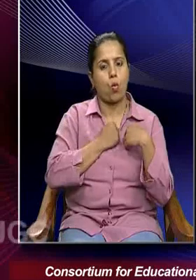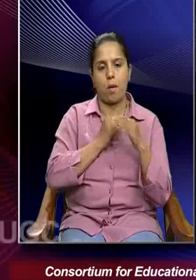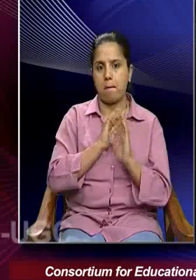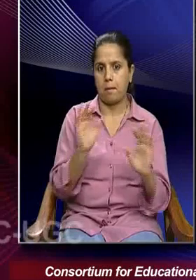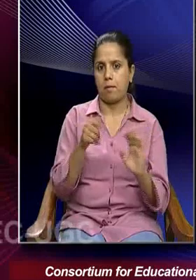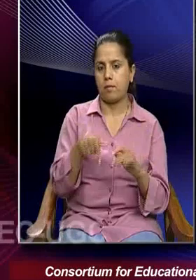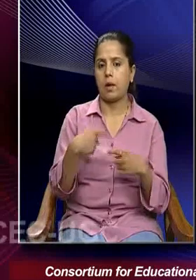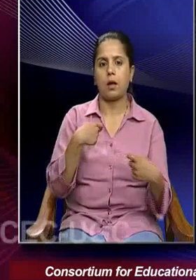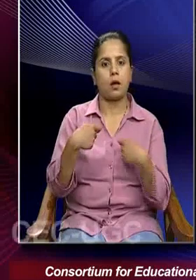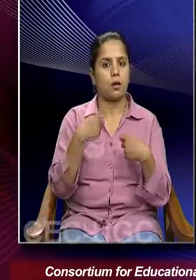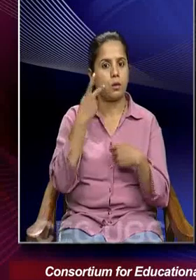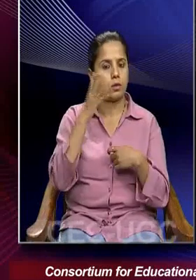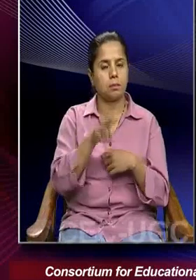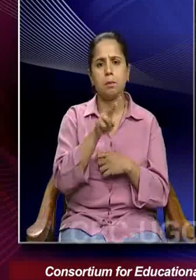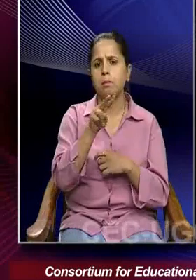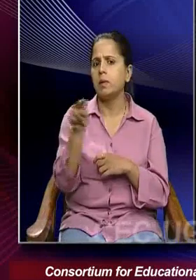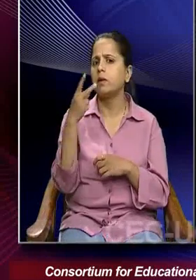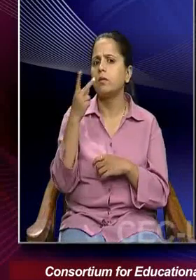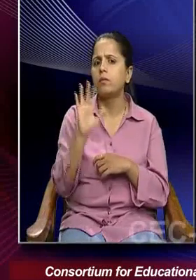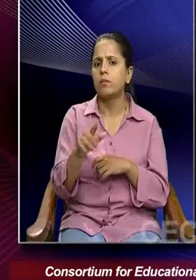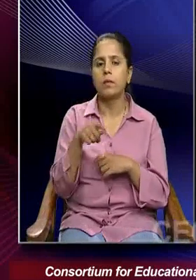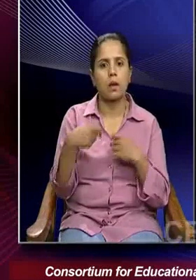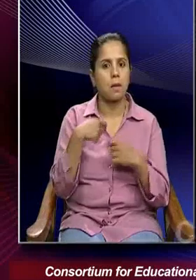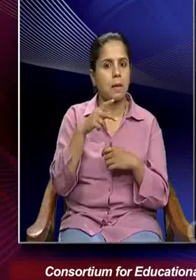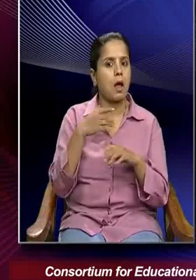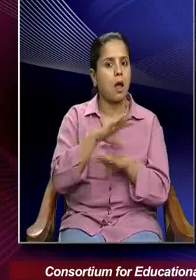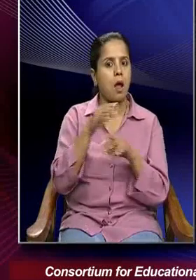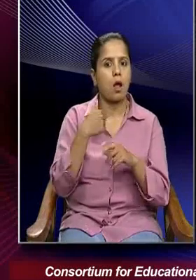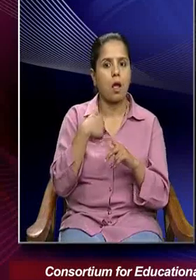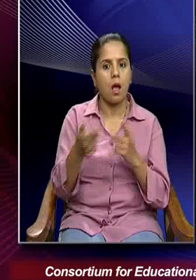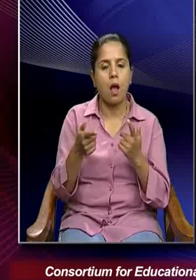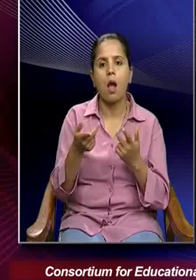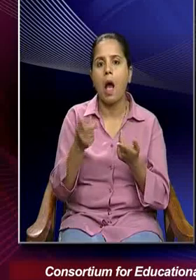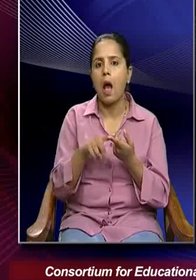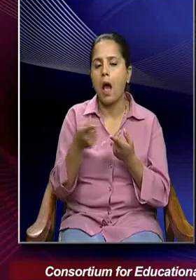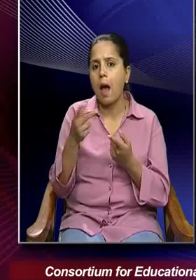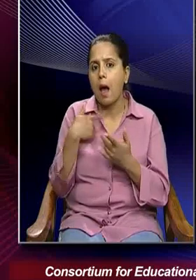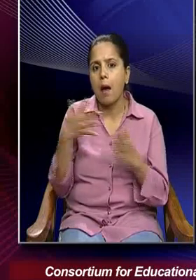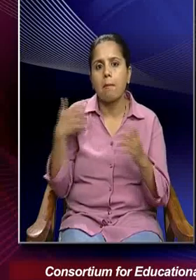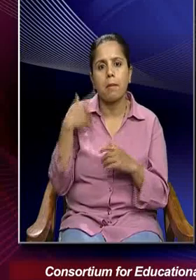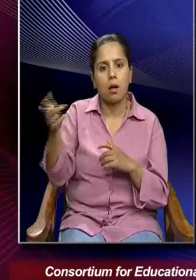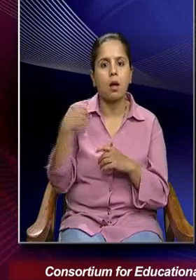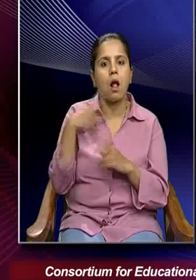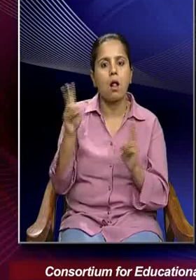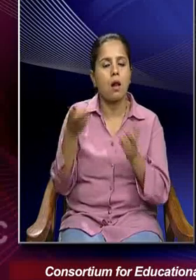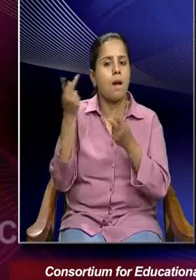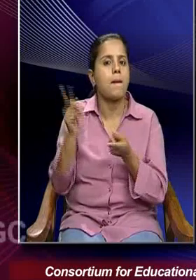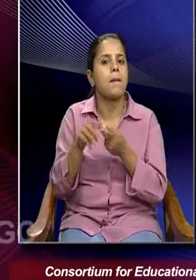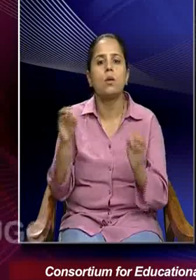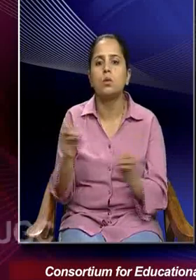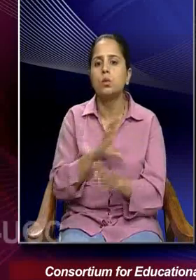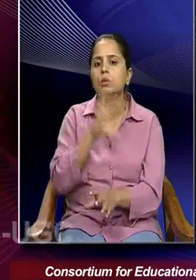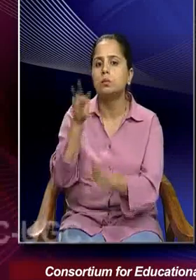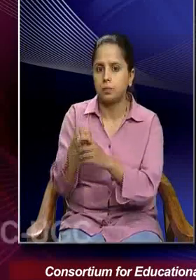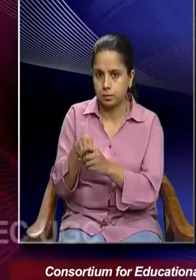having the sensation means that we will not get entangled to anything. We will not get